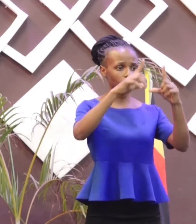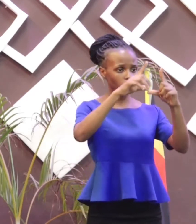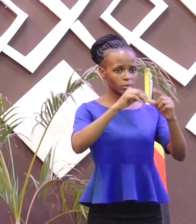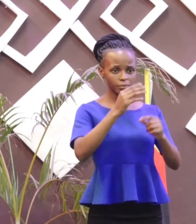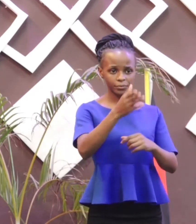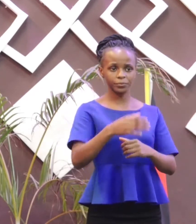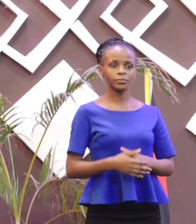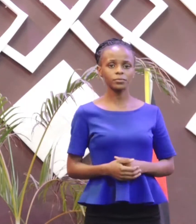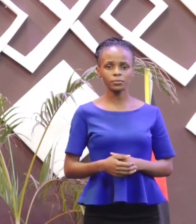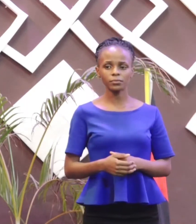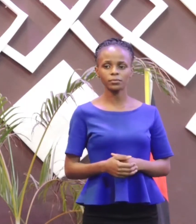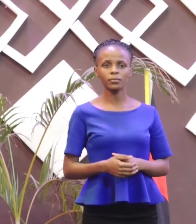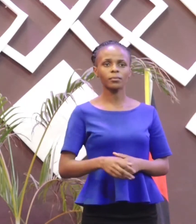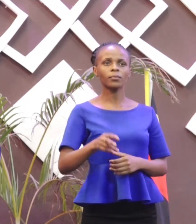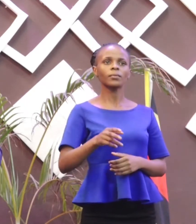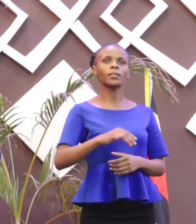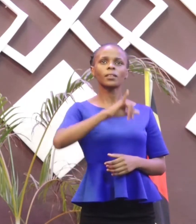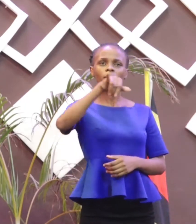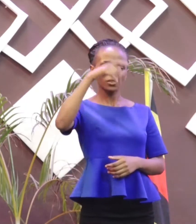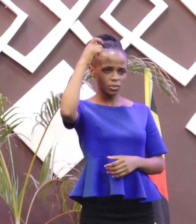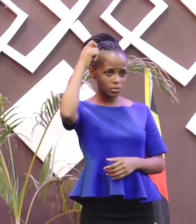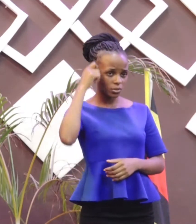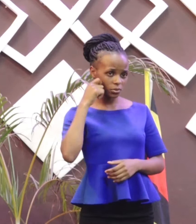ebigambo byebimu verses 1 to 9